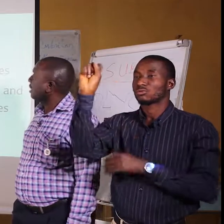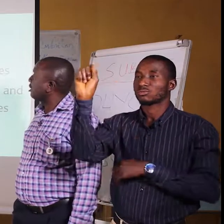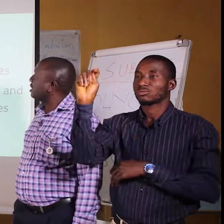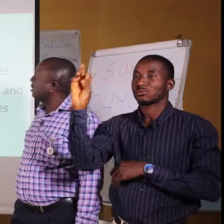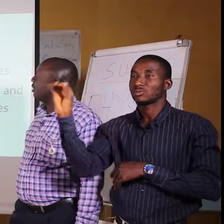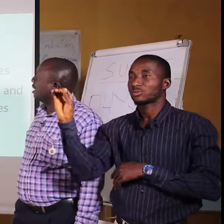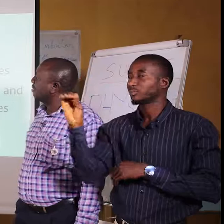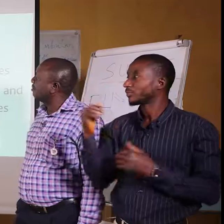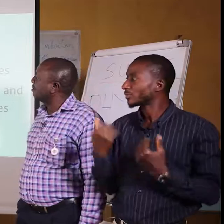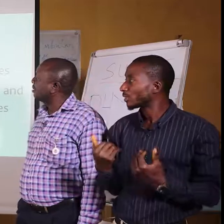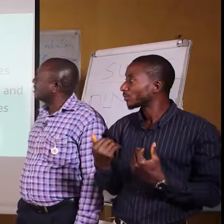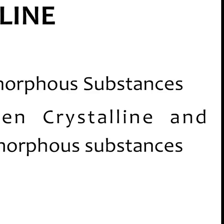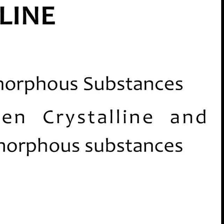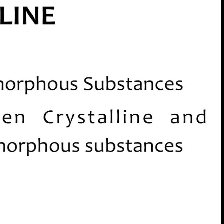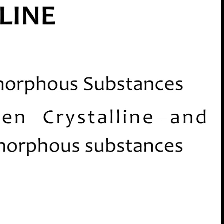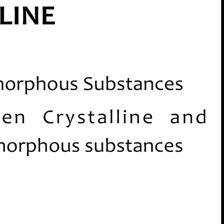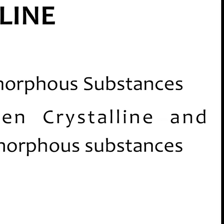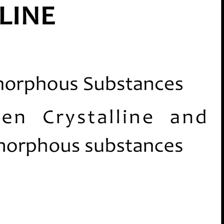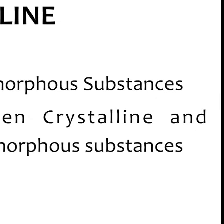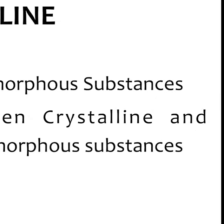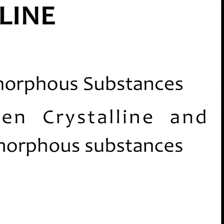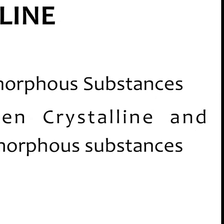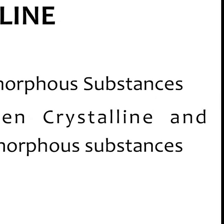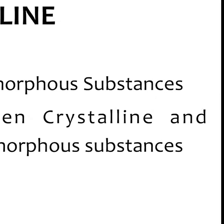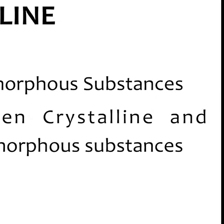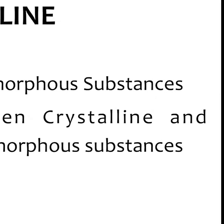On our outline, we have crystals,